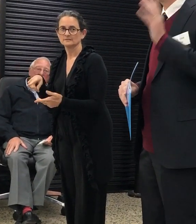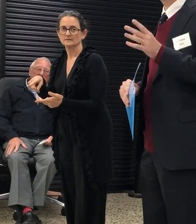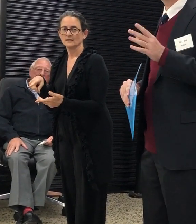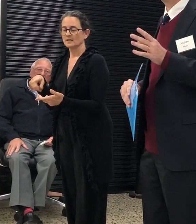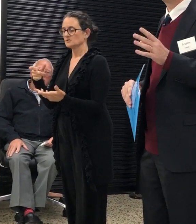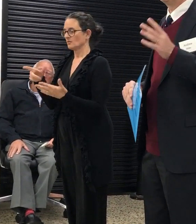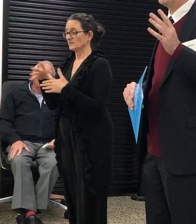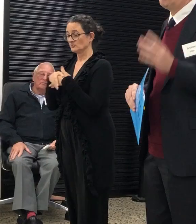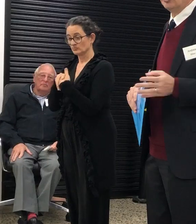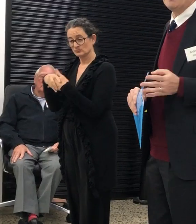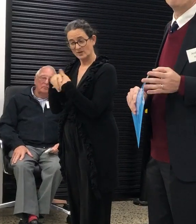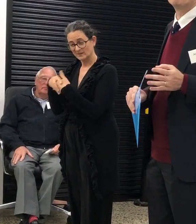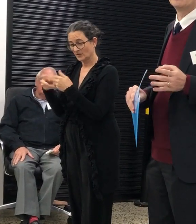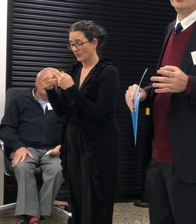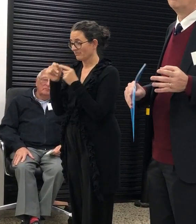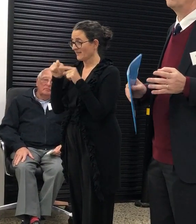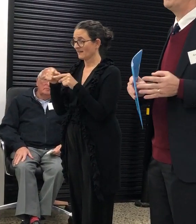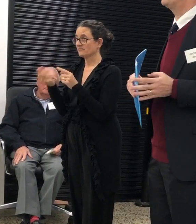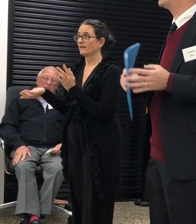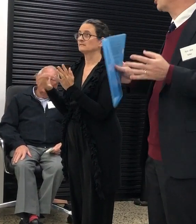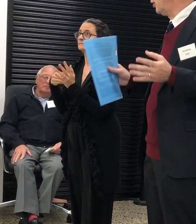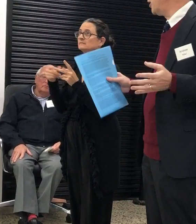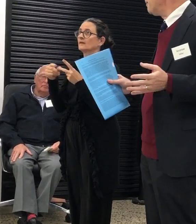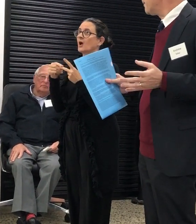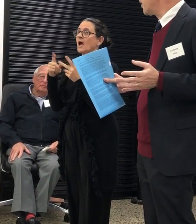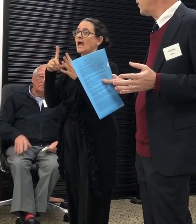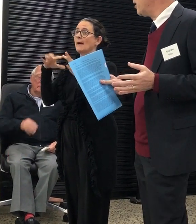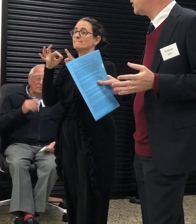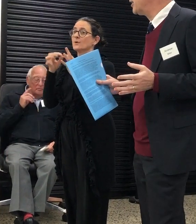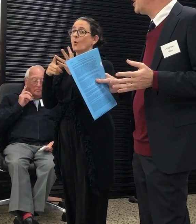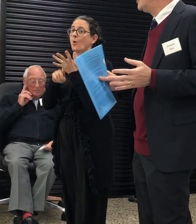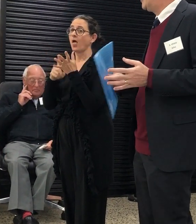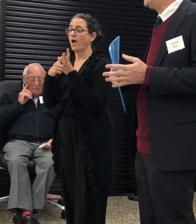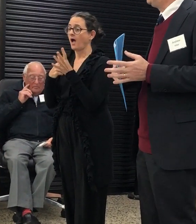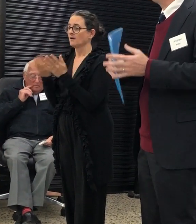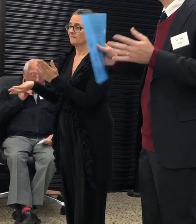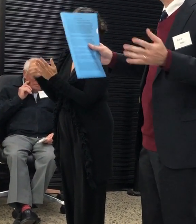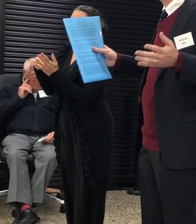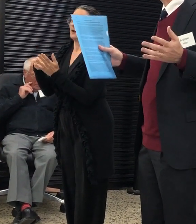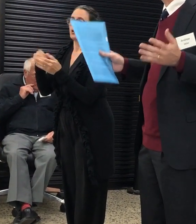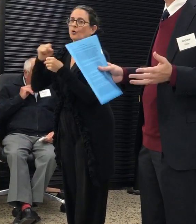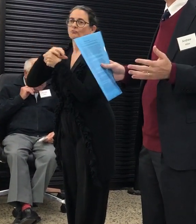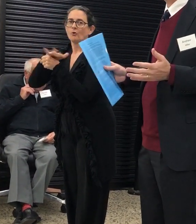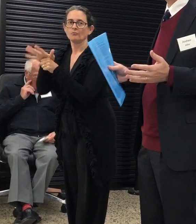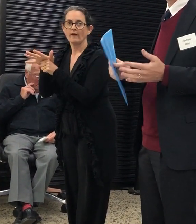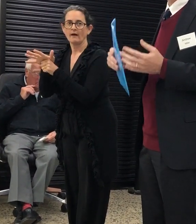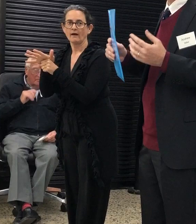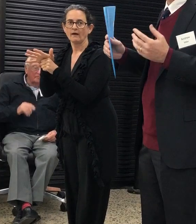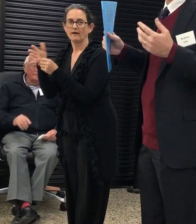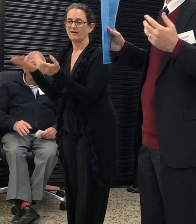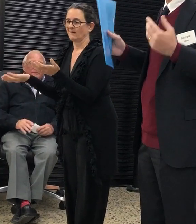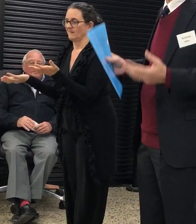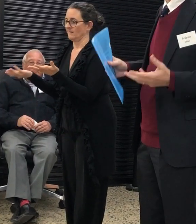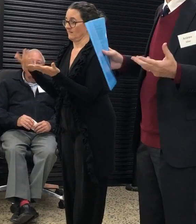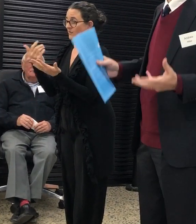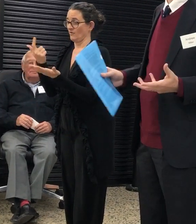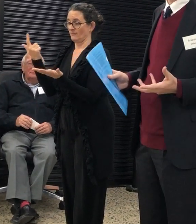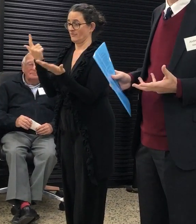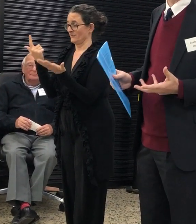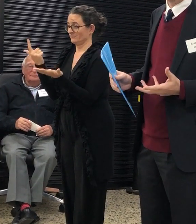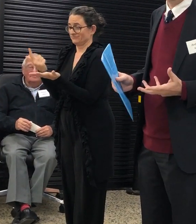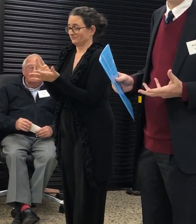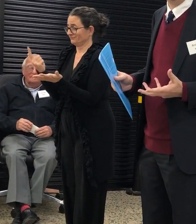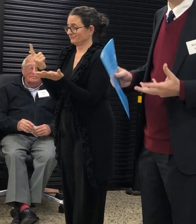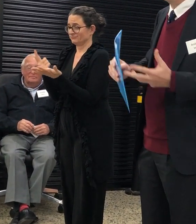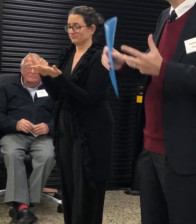been ongoing struggles with Ebola. Of course, now they've got coronavirus, and all of that only exacerbates the poverty and the